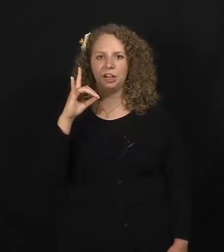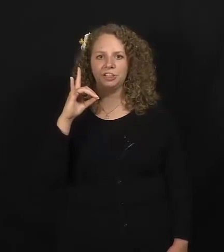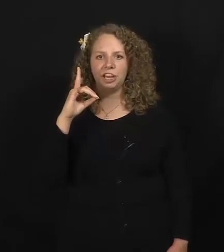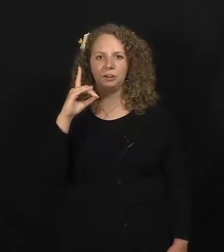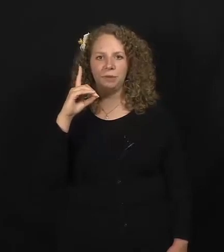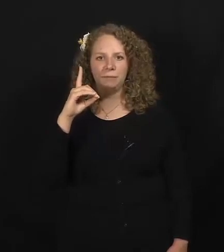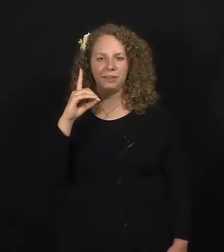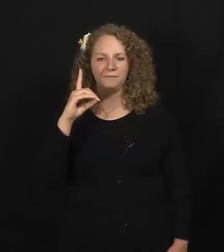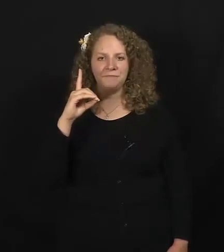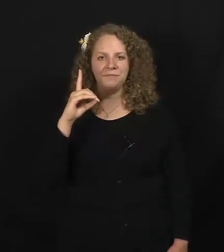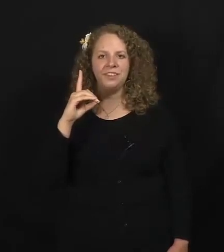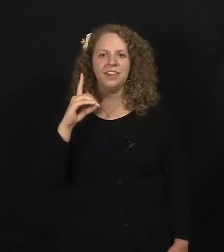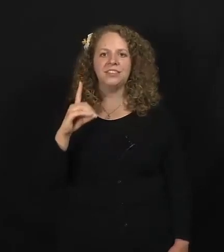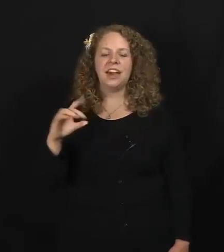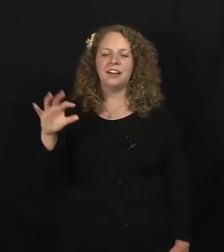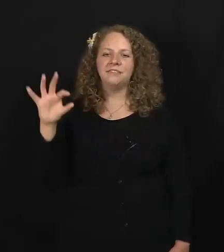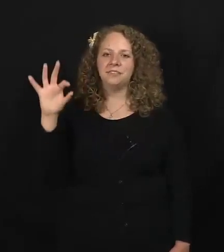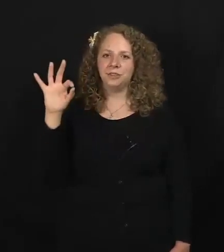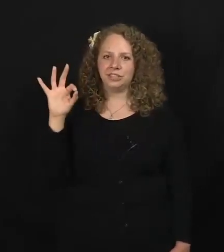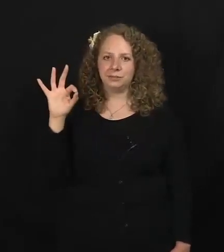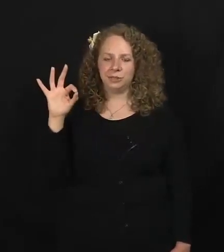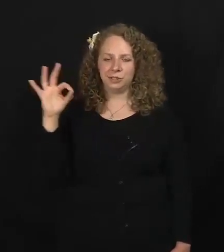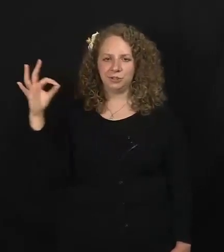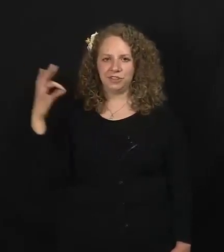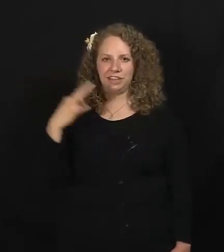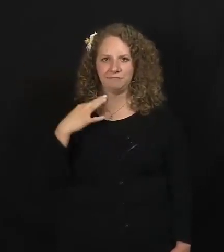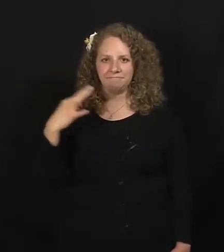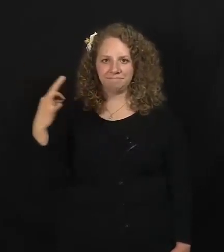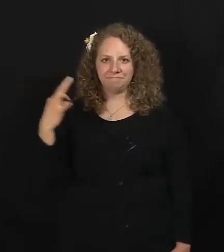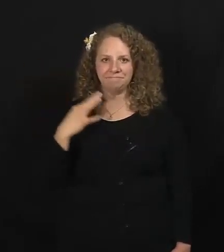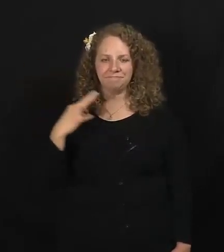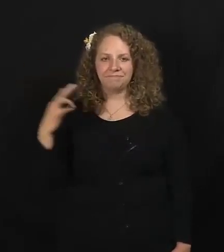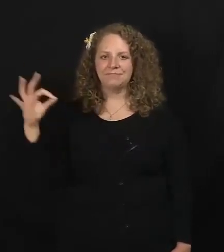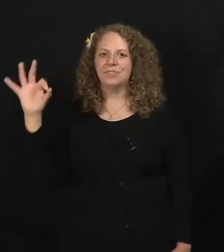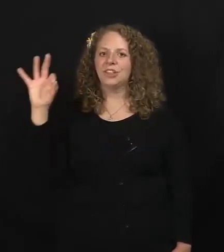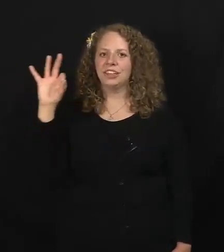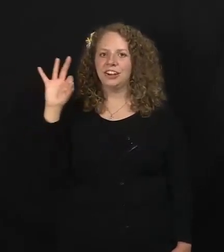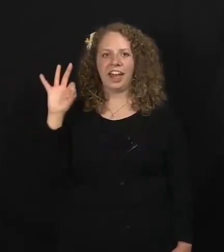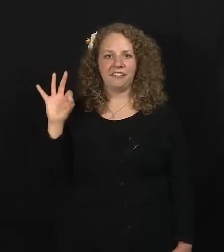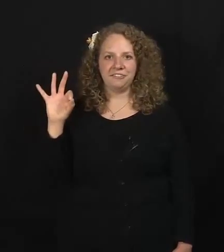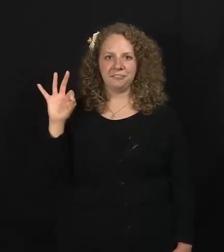dog shadow puppet, and the F looks similar to a fan. The letter F.